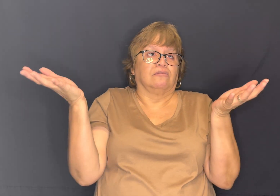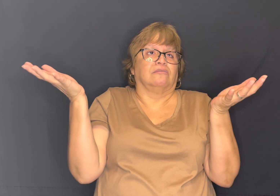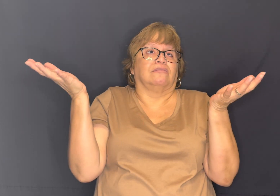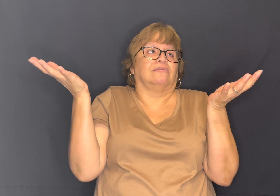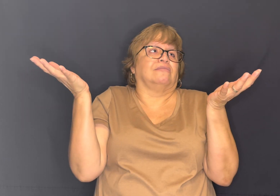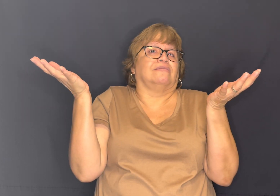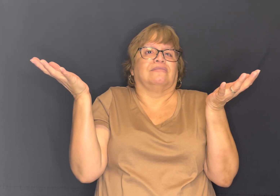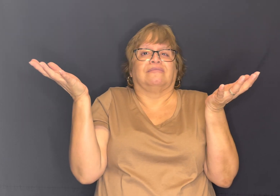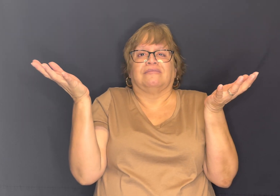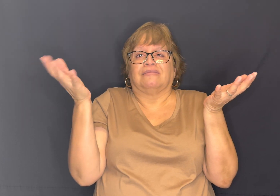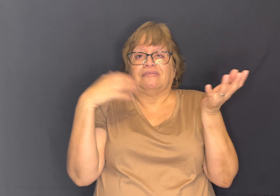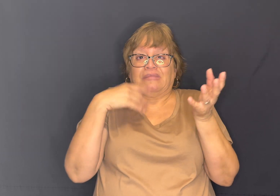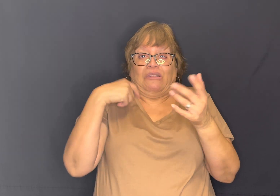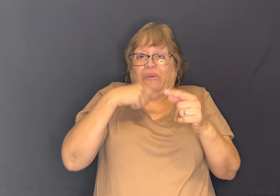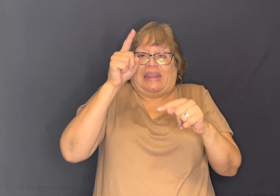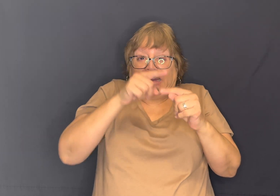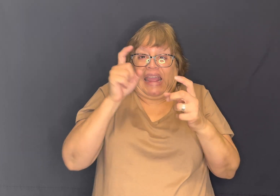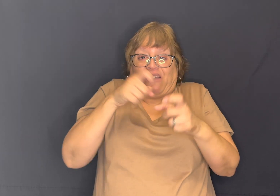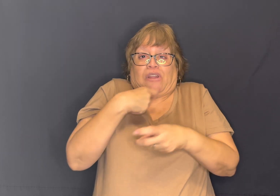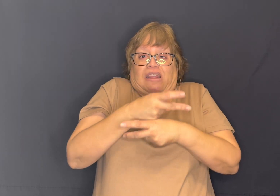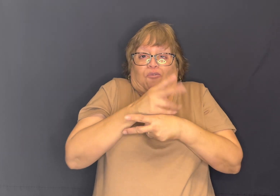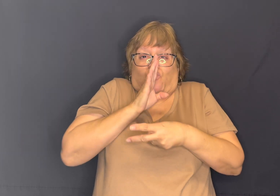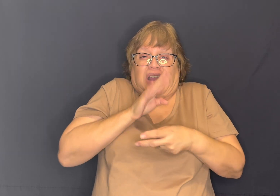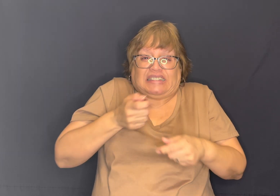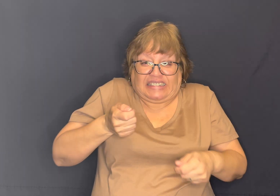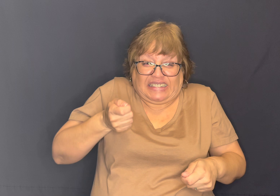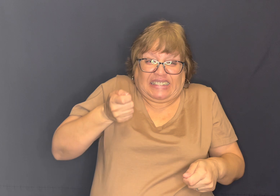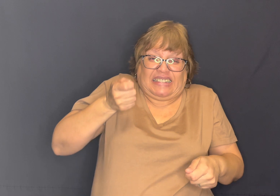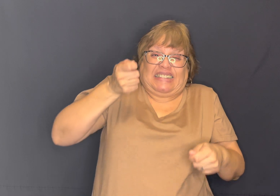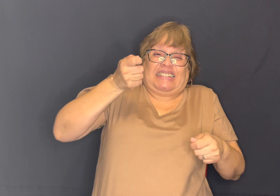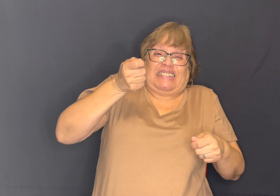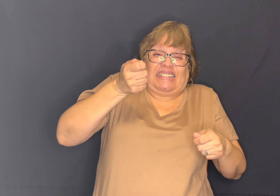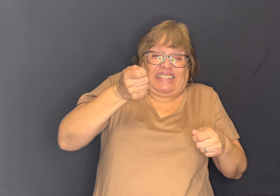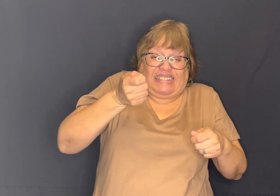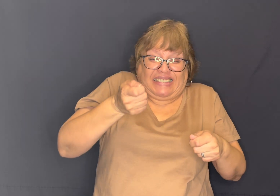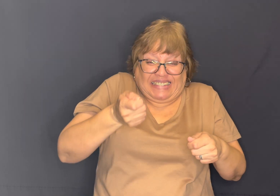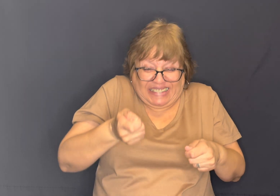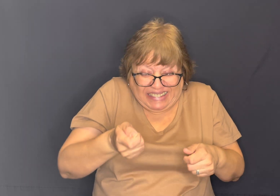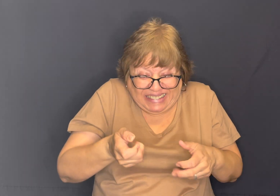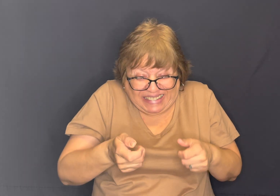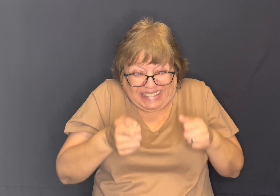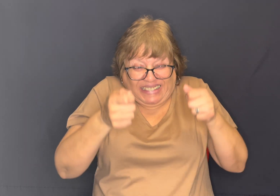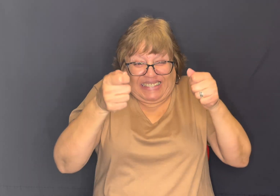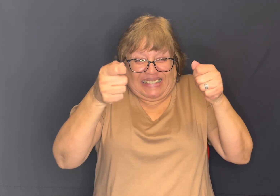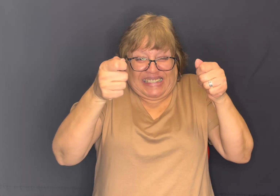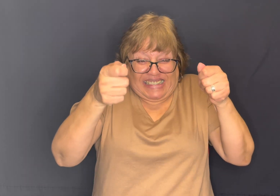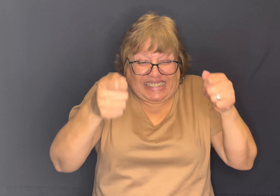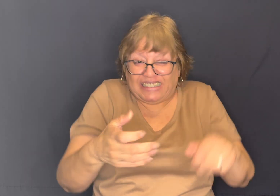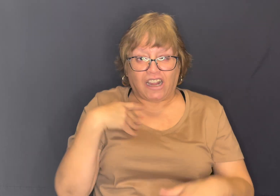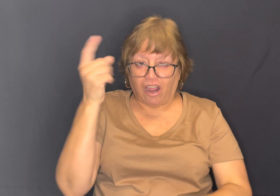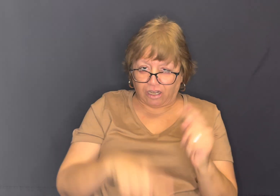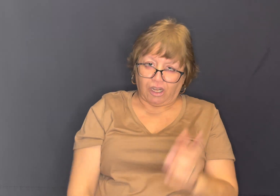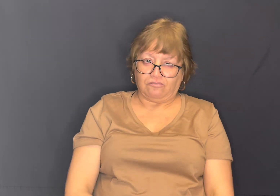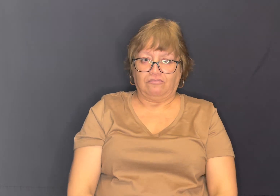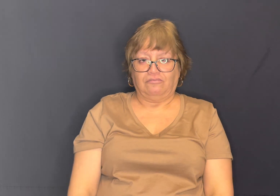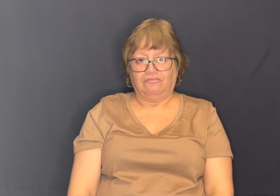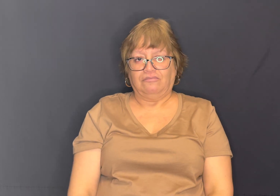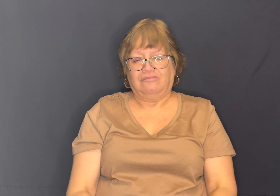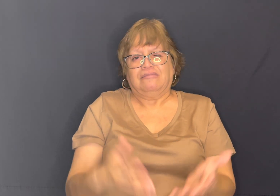And would get some complaints from that. And it's hard. You have to be quiet in the kitchen. Quietly put the